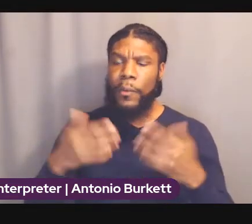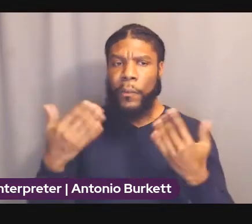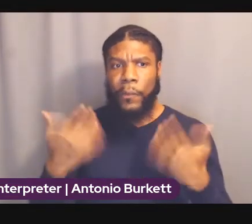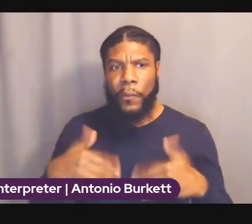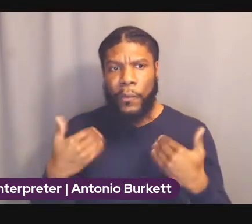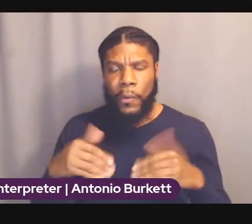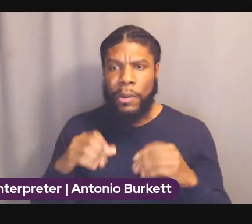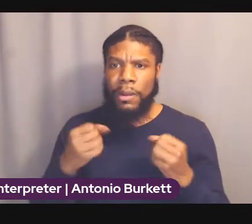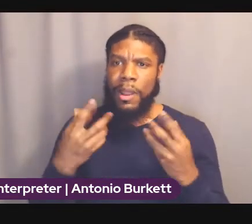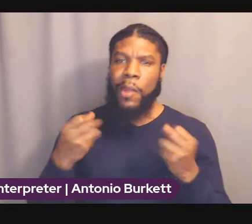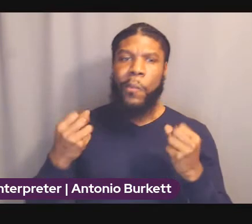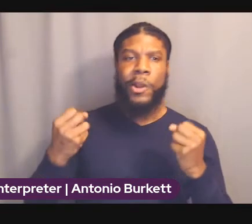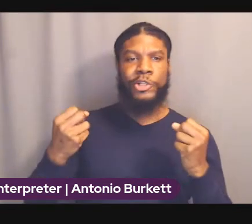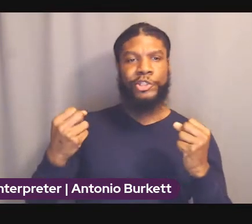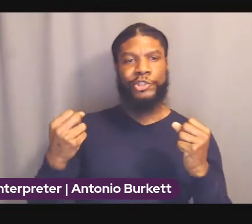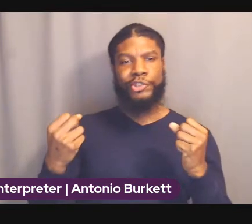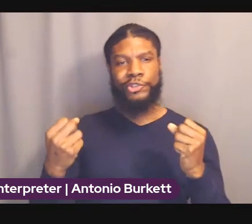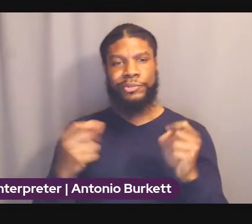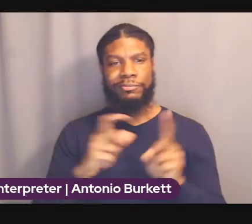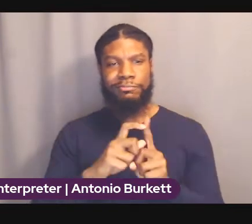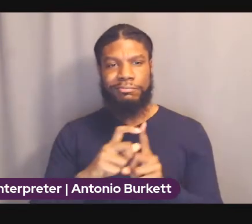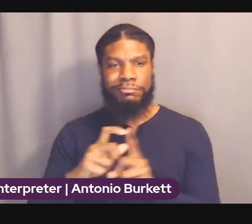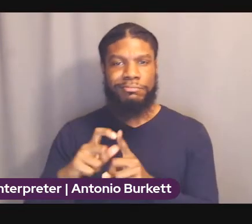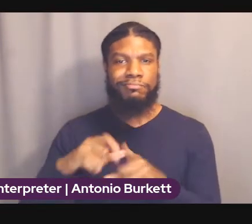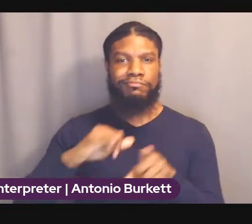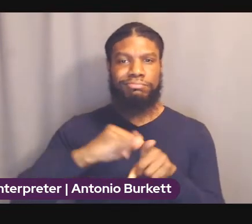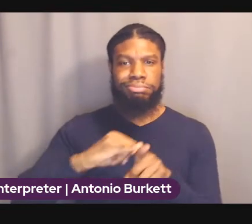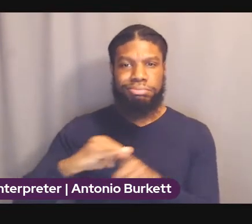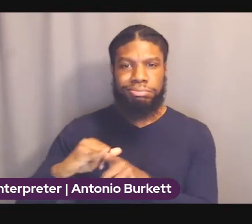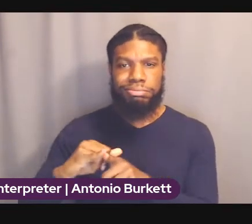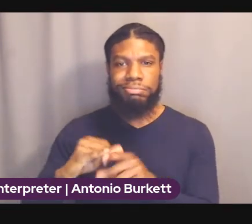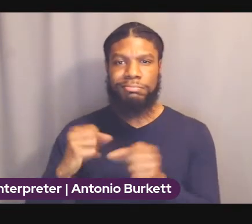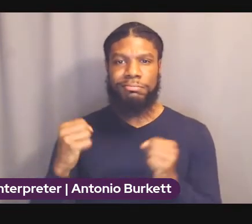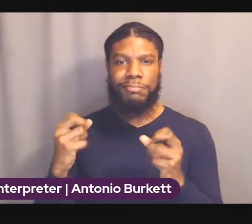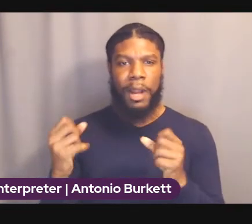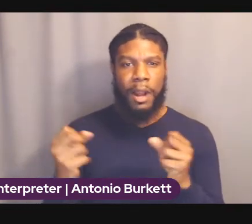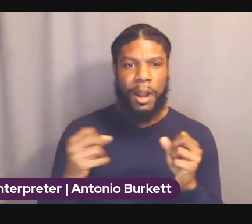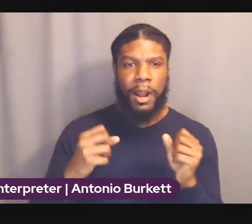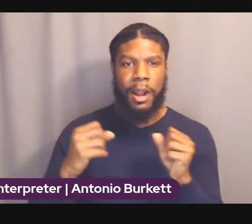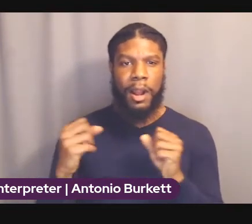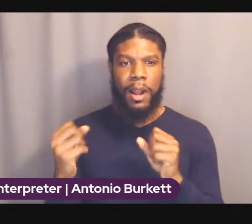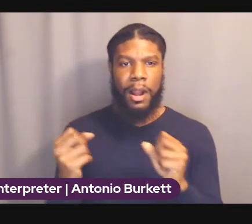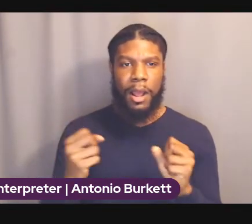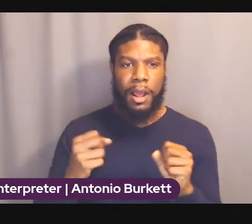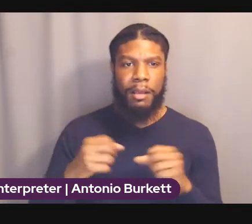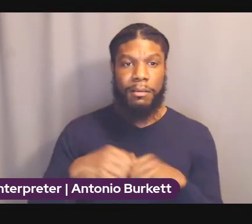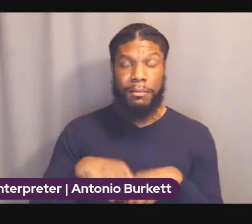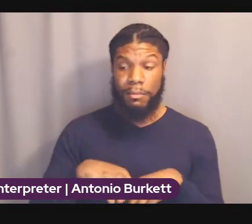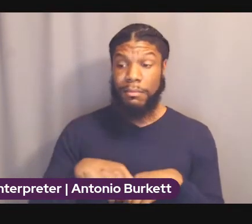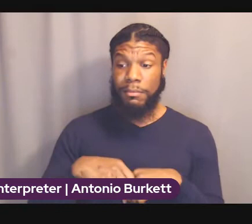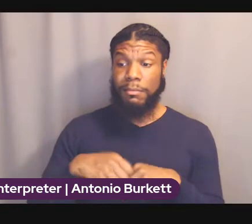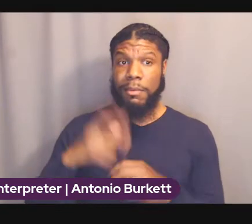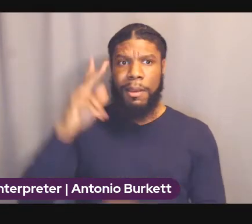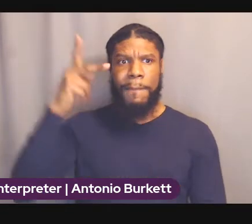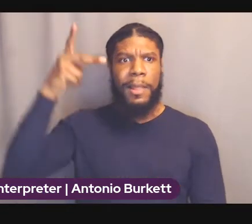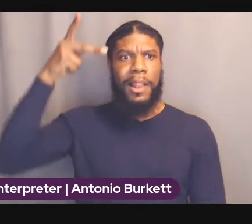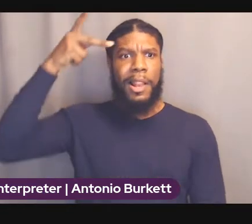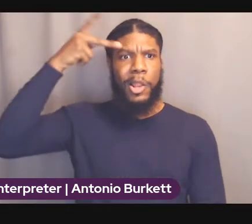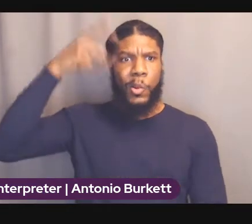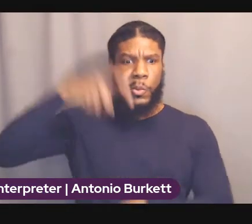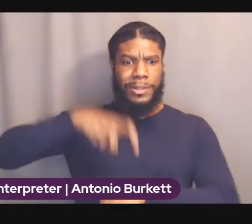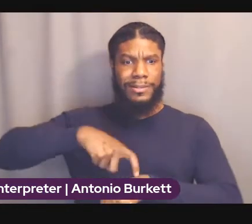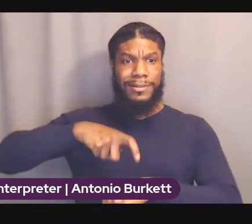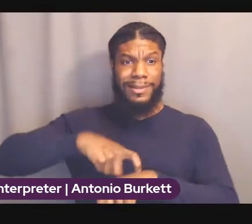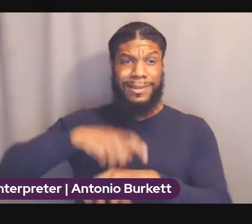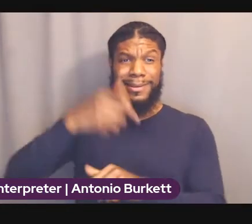season post-political where for the last 2 years, every campaigner has